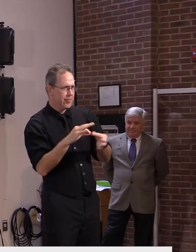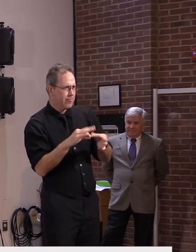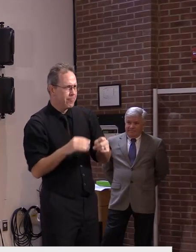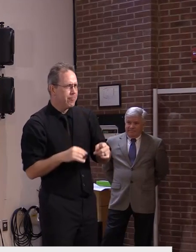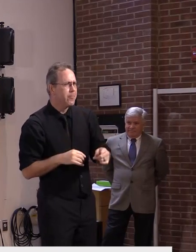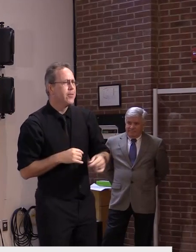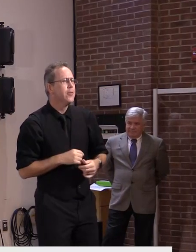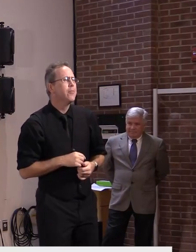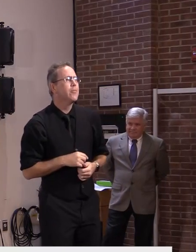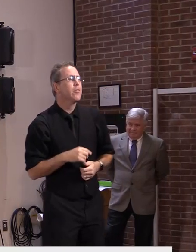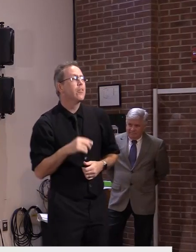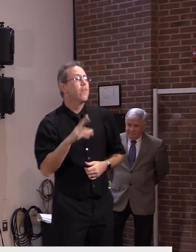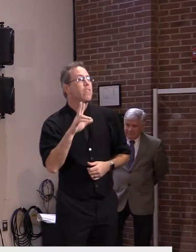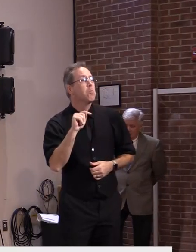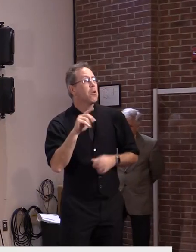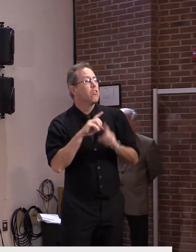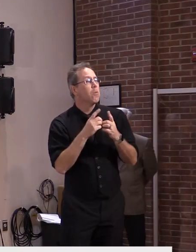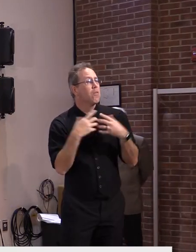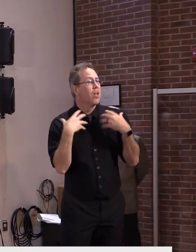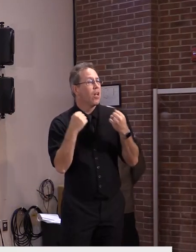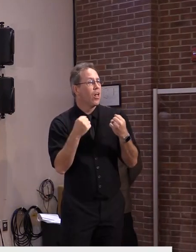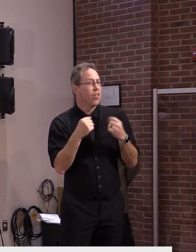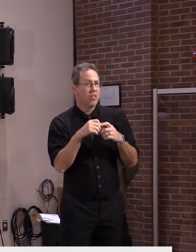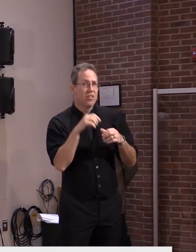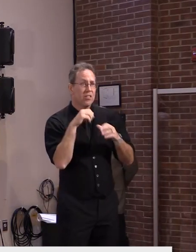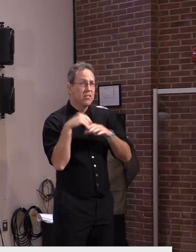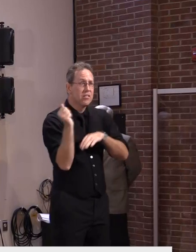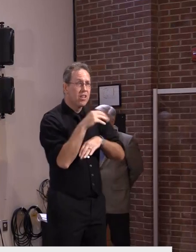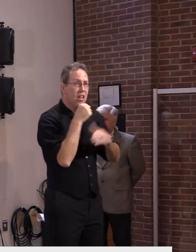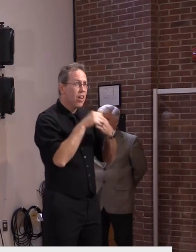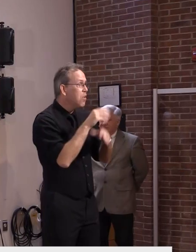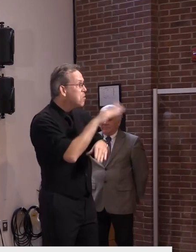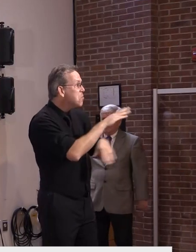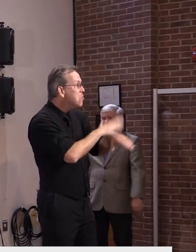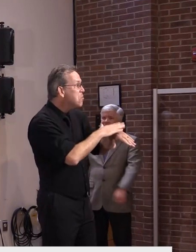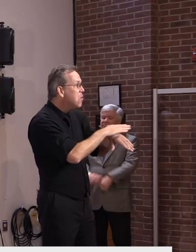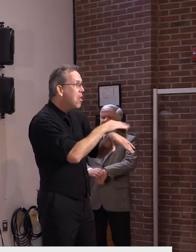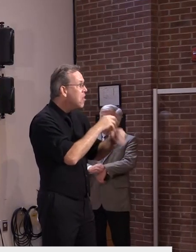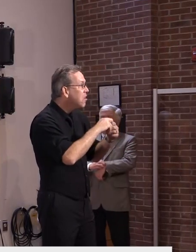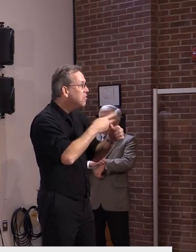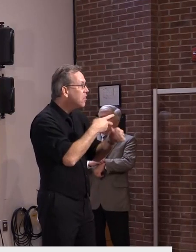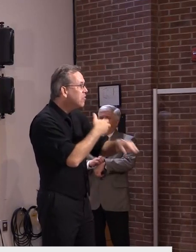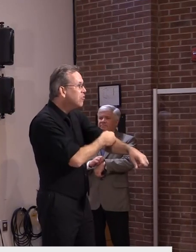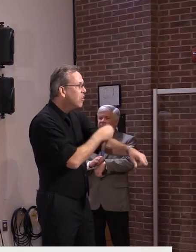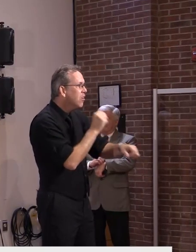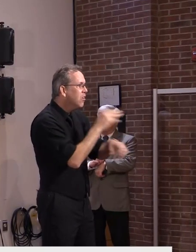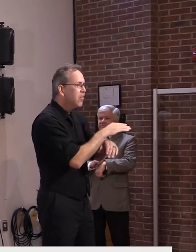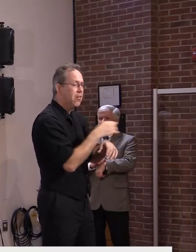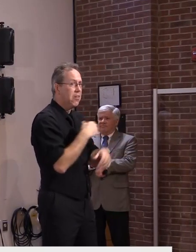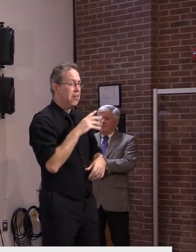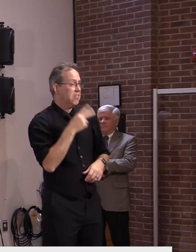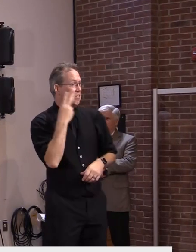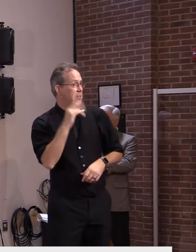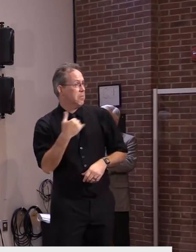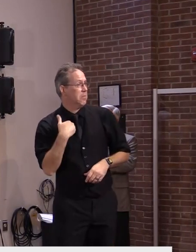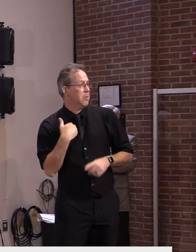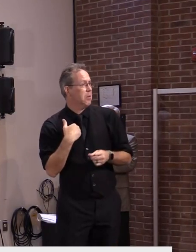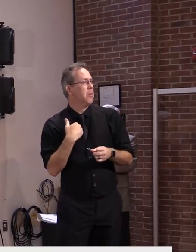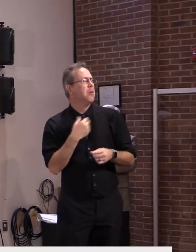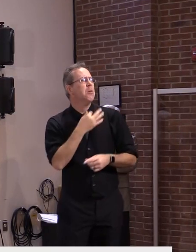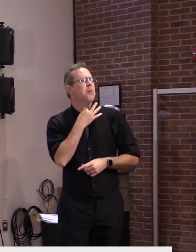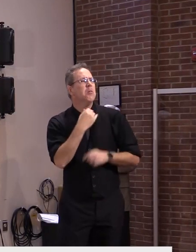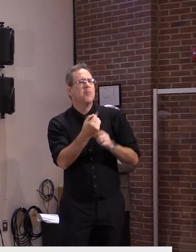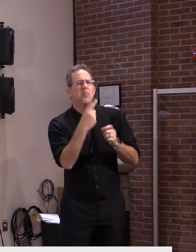hear individual cases where that has happened and we can investigate that. With regard to our comfort with the